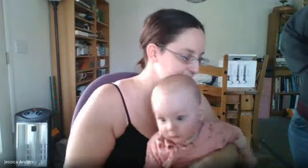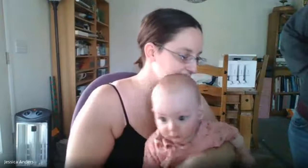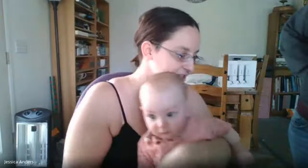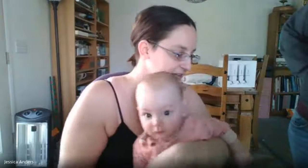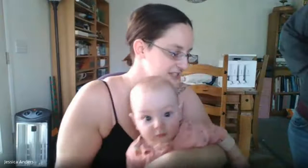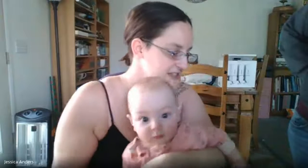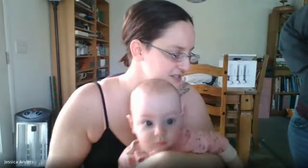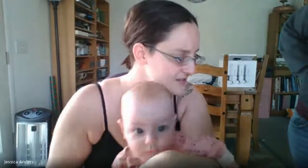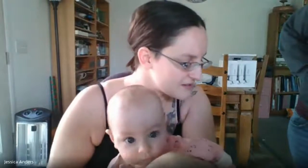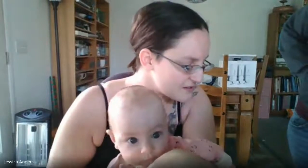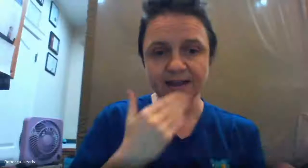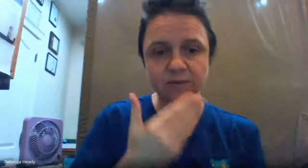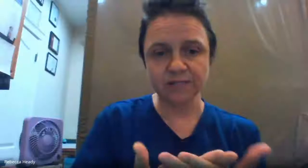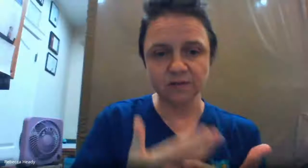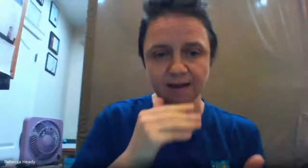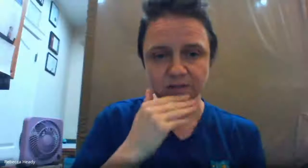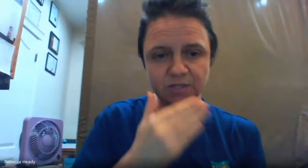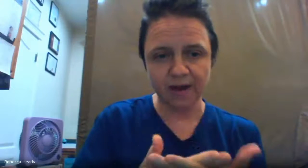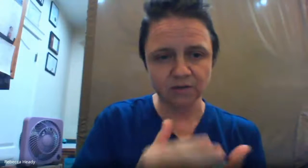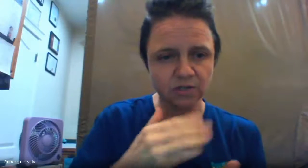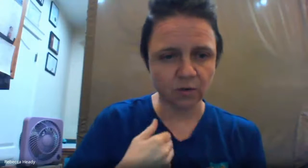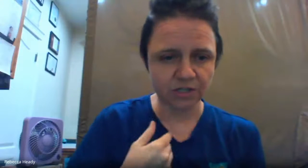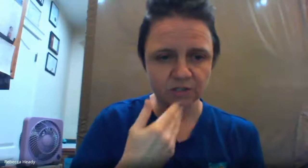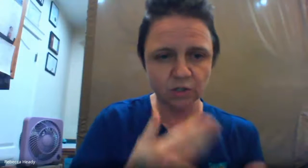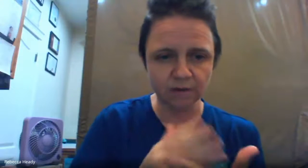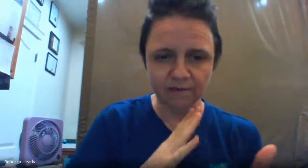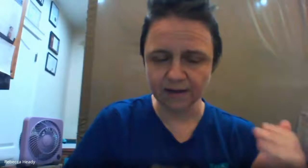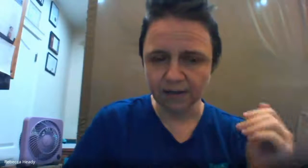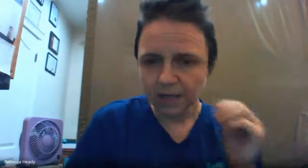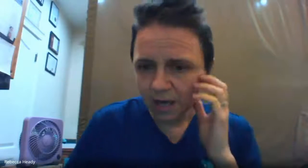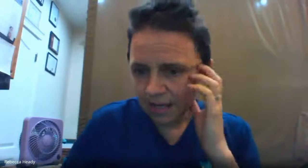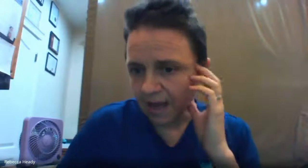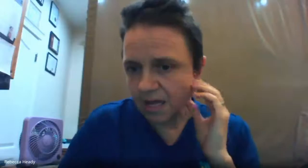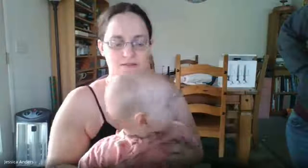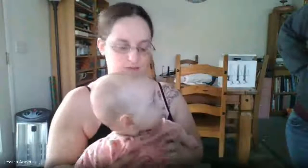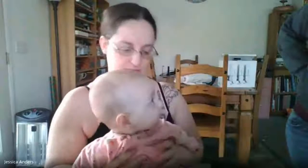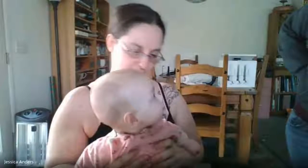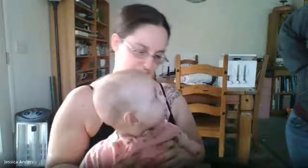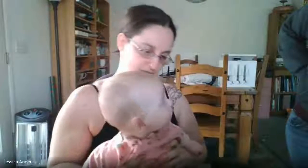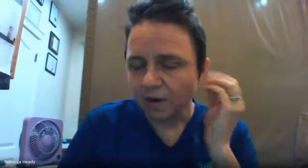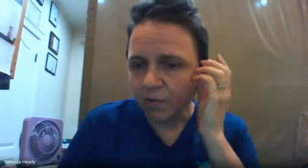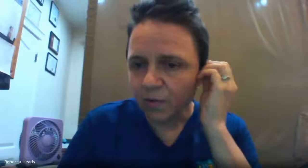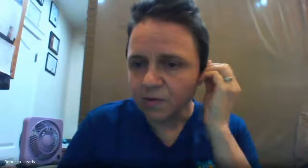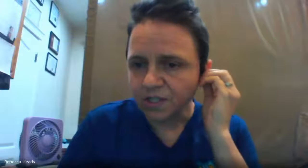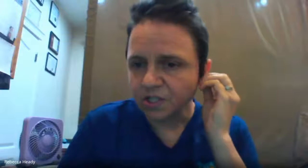lesson. Good and fine. Did we do that? Did we do answers to the question? Good and fine. Yeah. Okay. So yeah, go through those questions